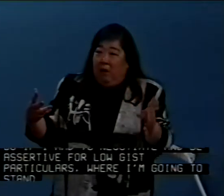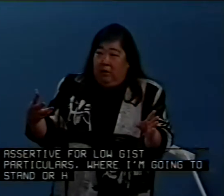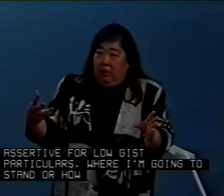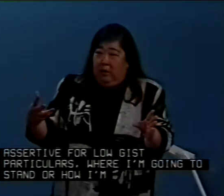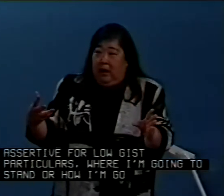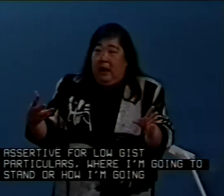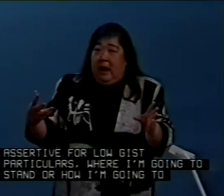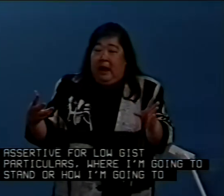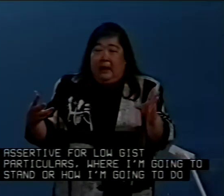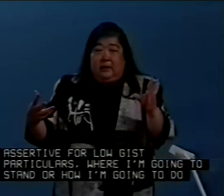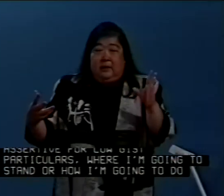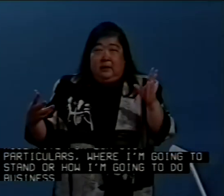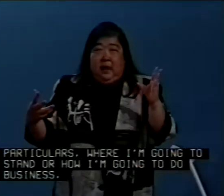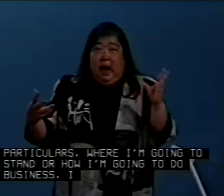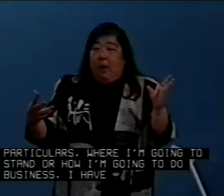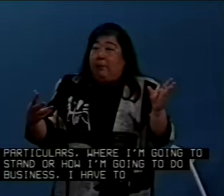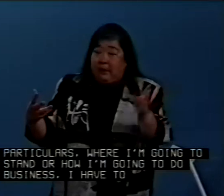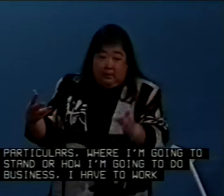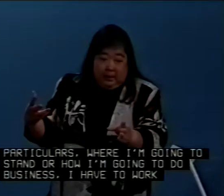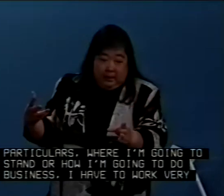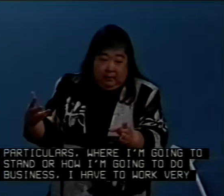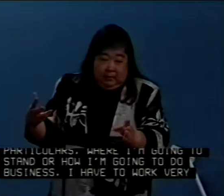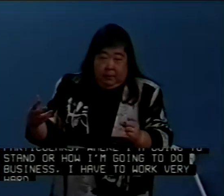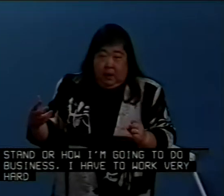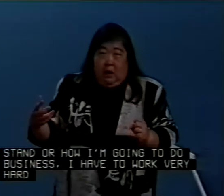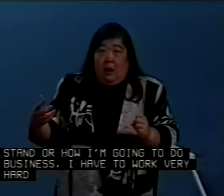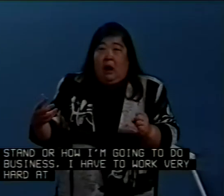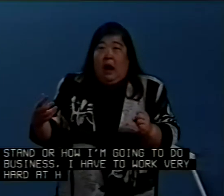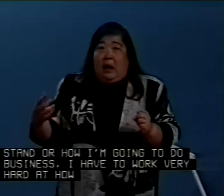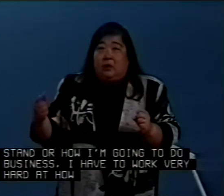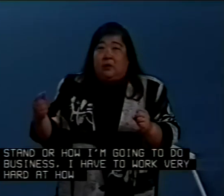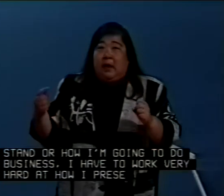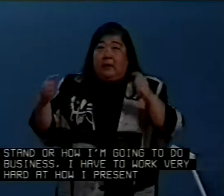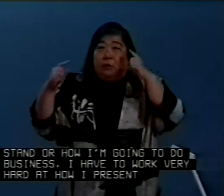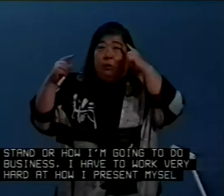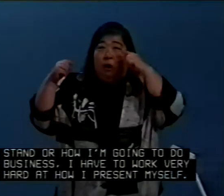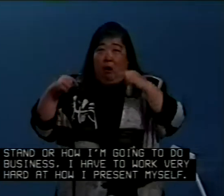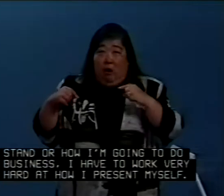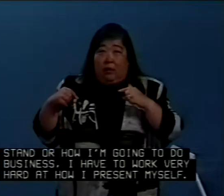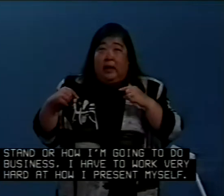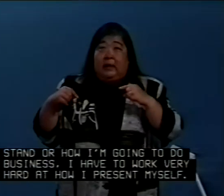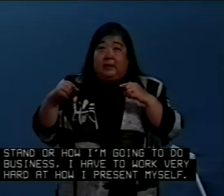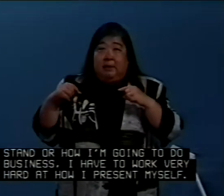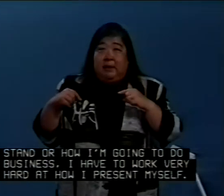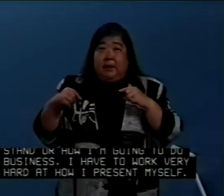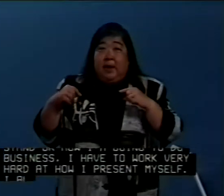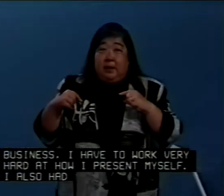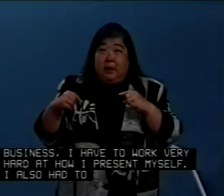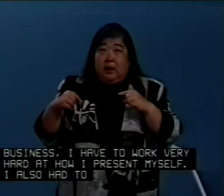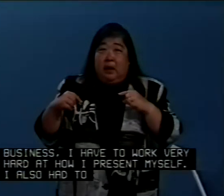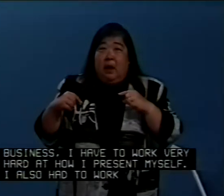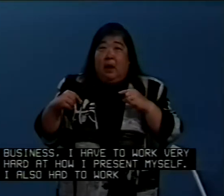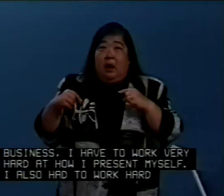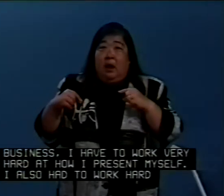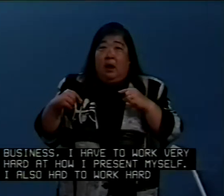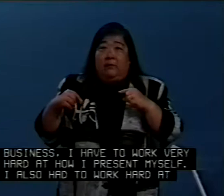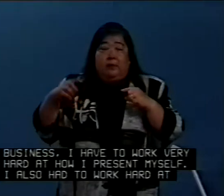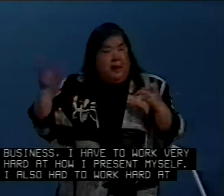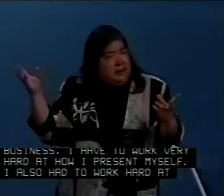hard at how I present myself. I also had to work hard at accepting the idea of debate